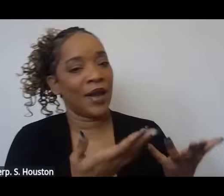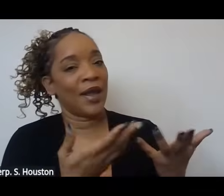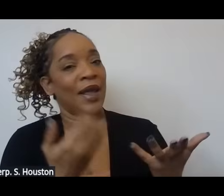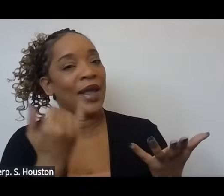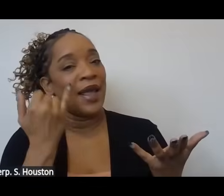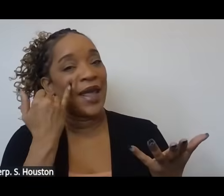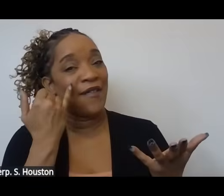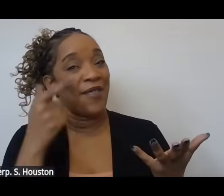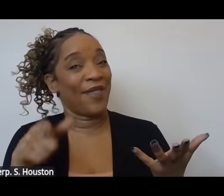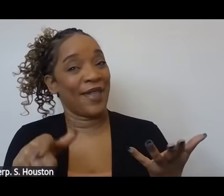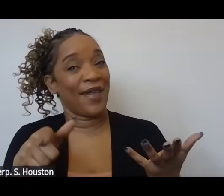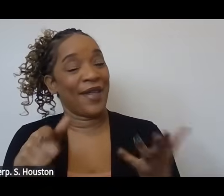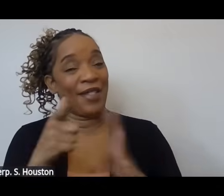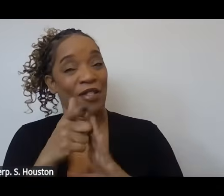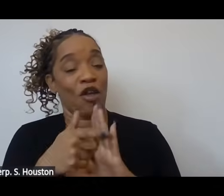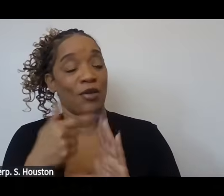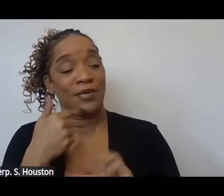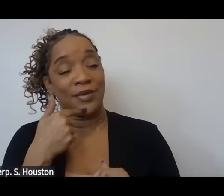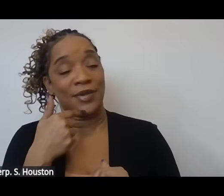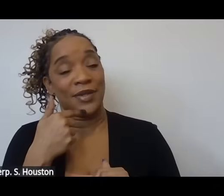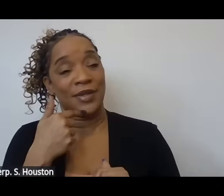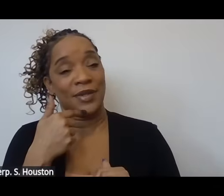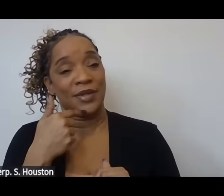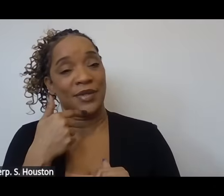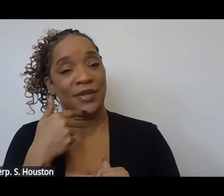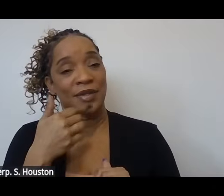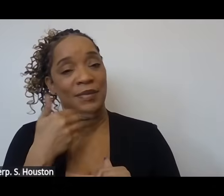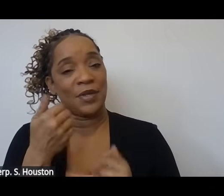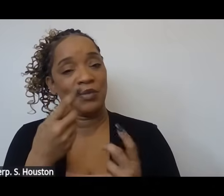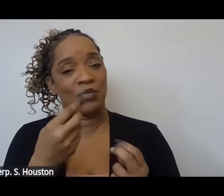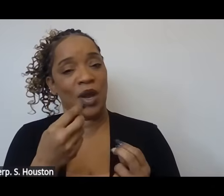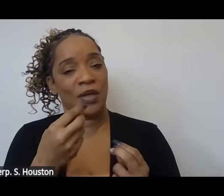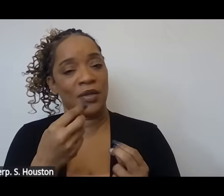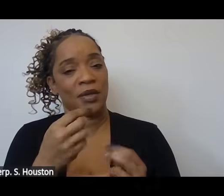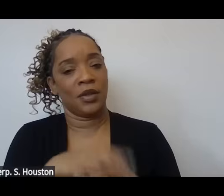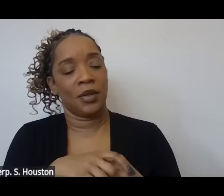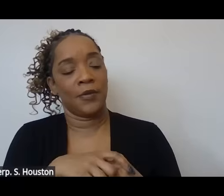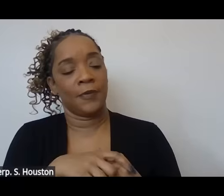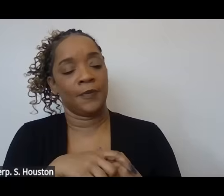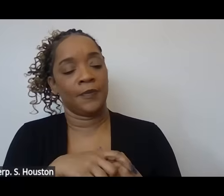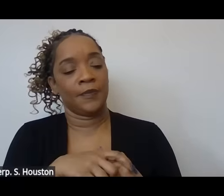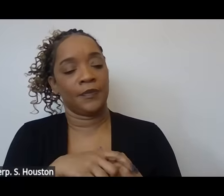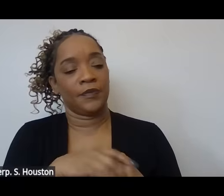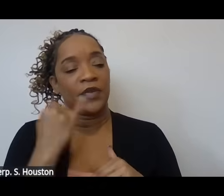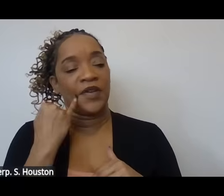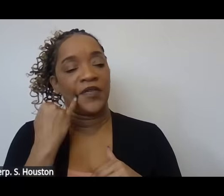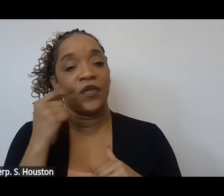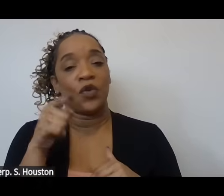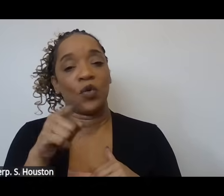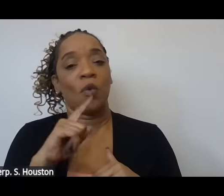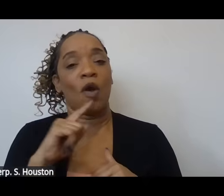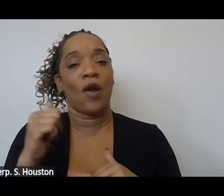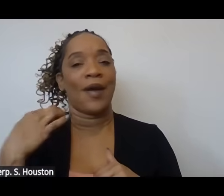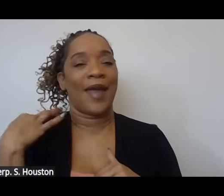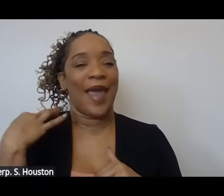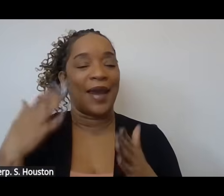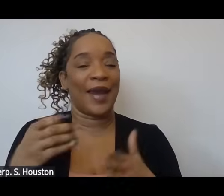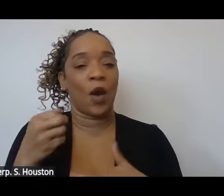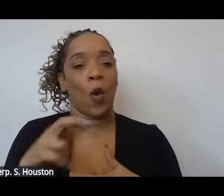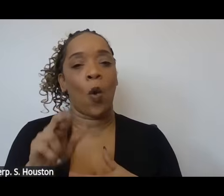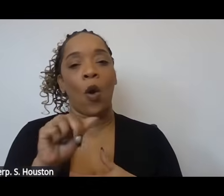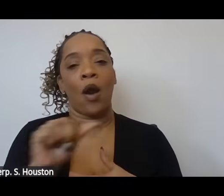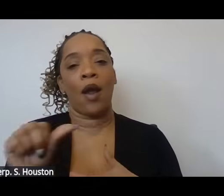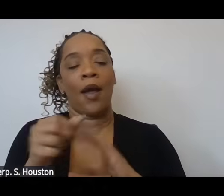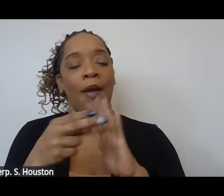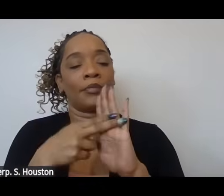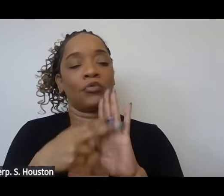here says, hey, if we don't have if you're a candidate or a circulator company and you can't provide us with